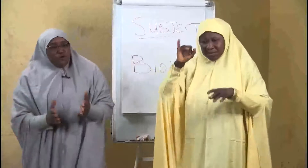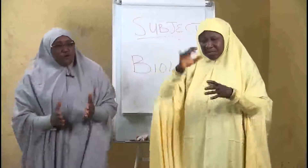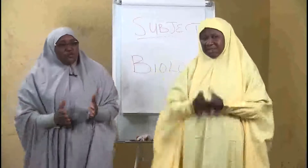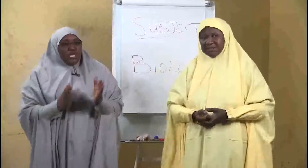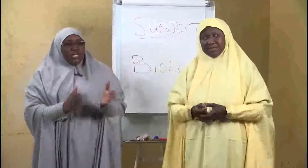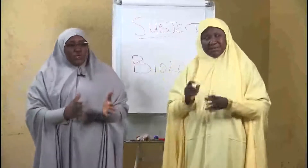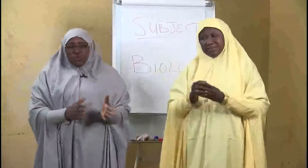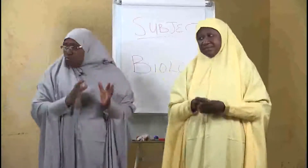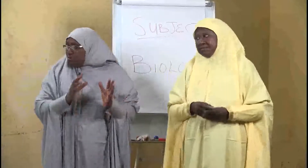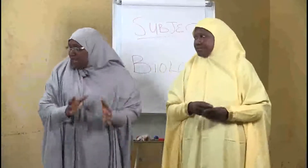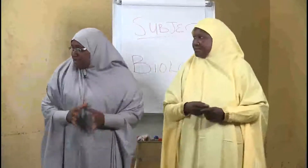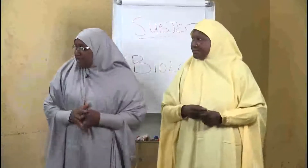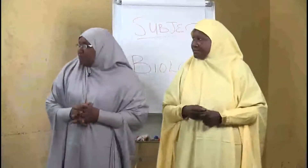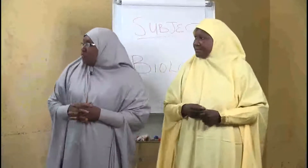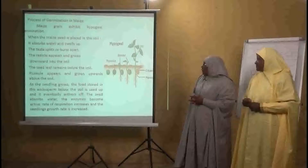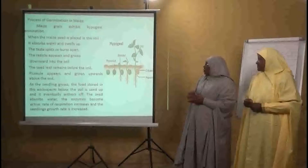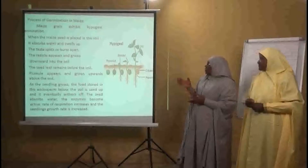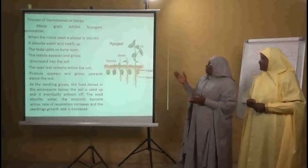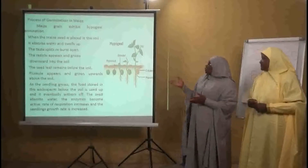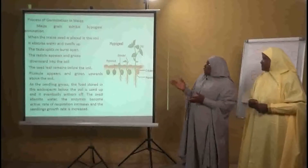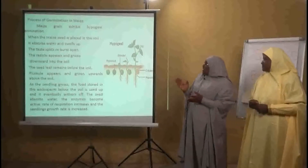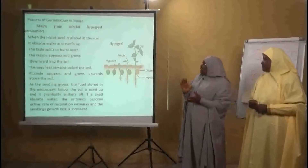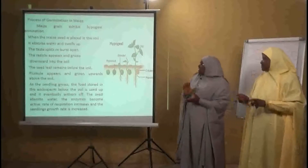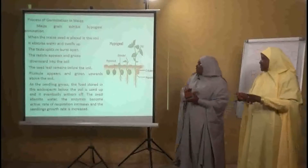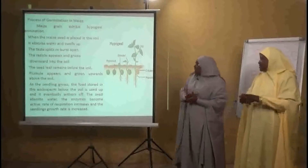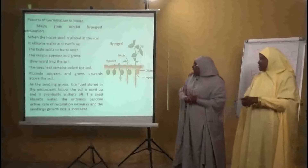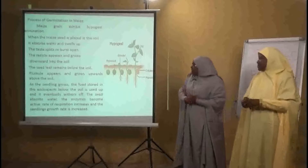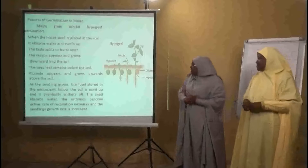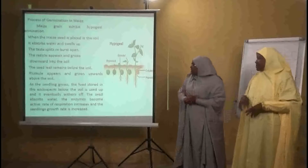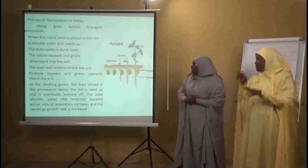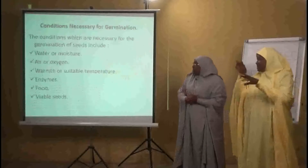to form a new plant. So now let's look